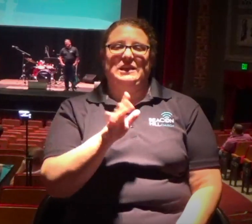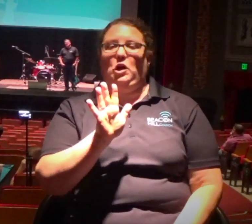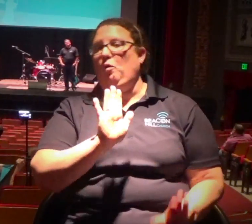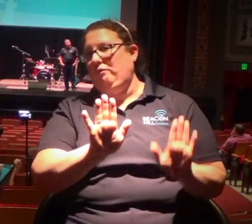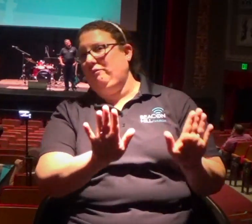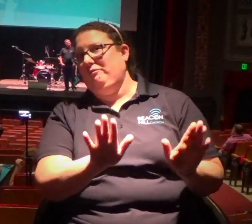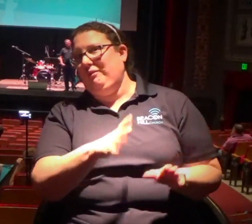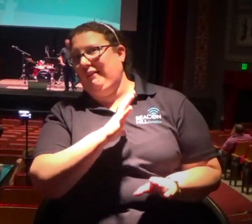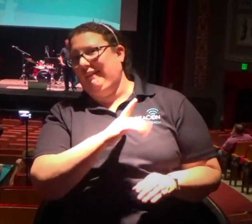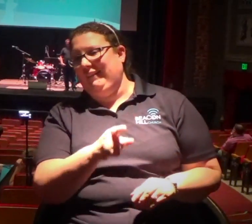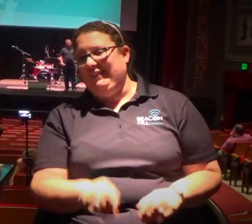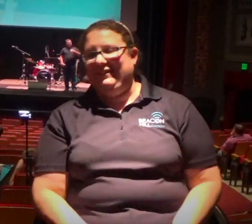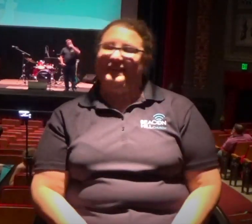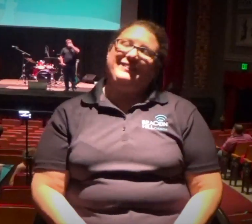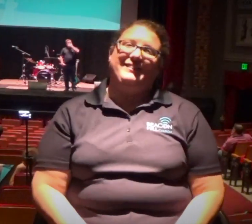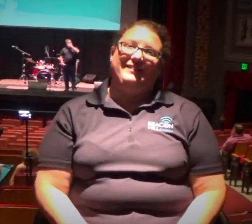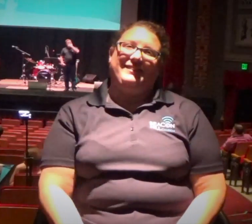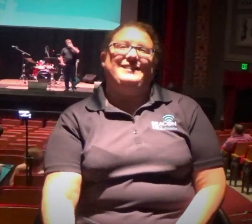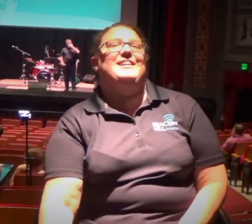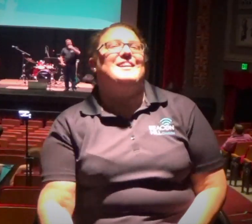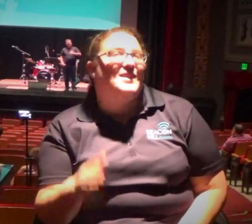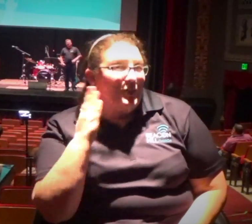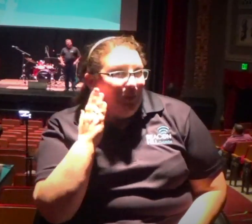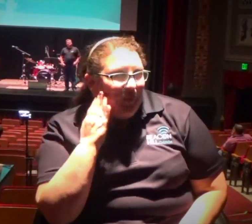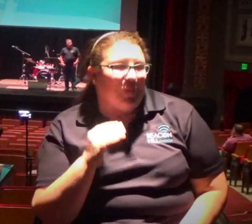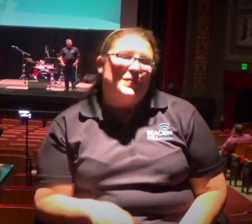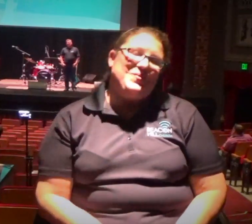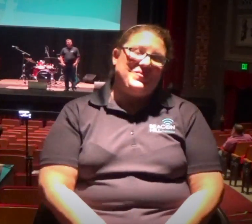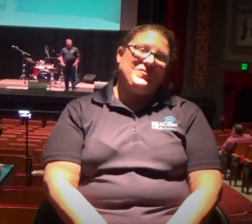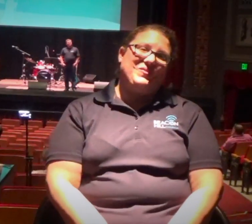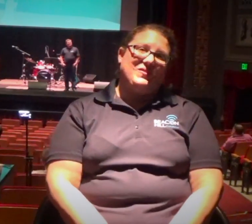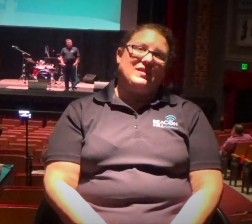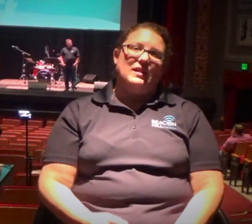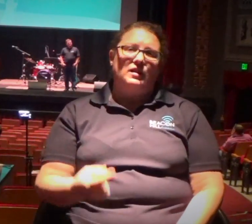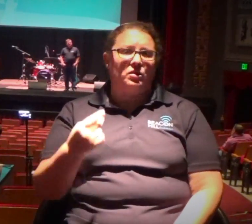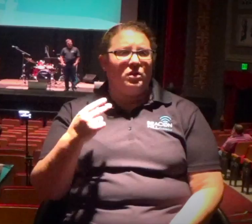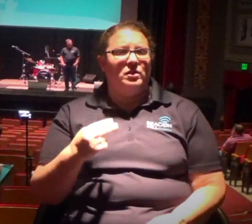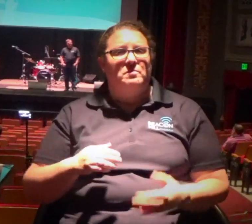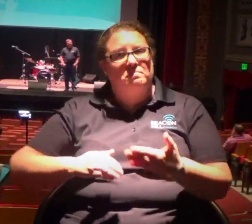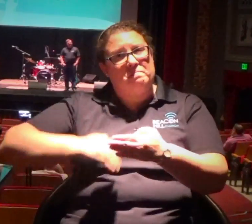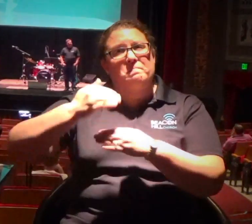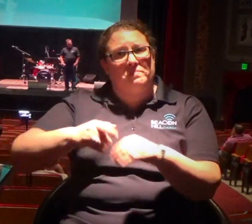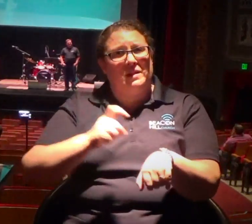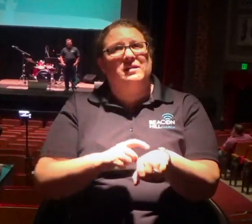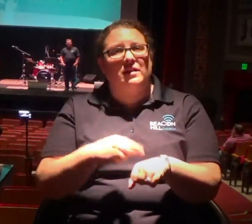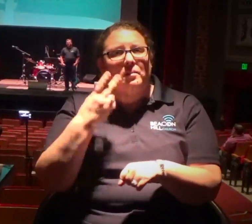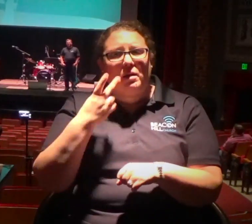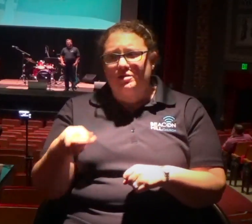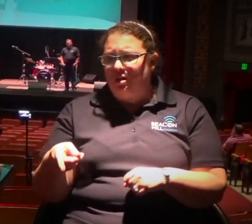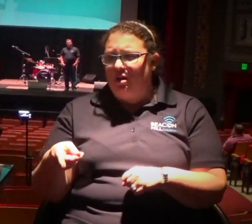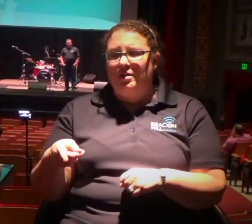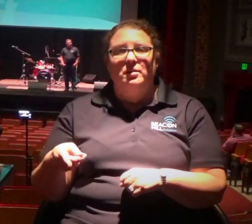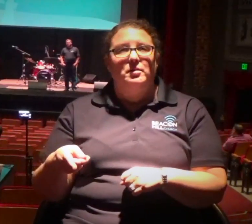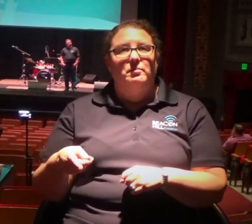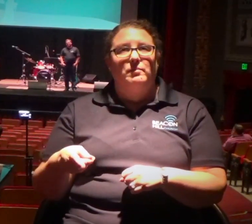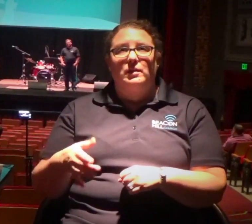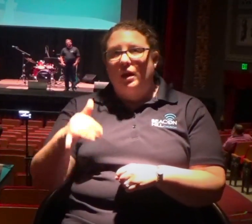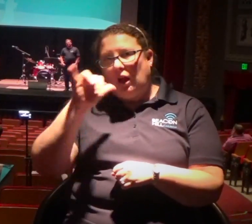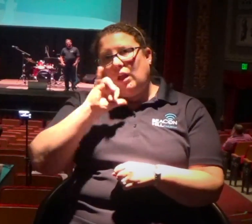hide. And you know, when I saw Wilmer again, he had given up drinking completely.